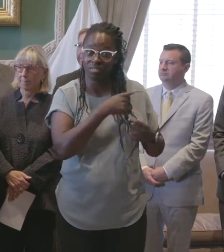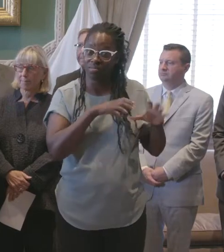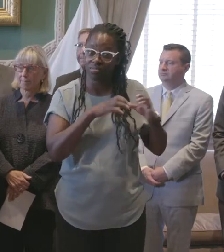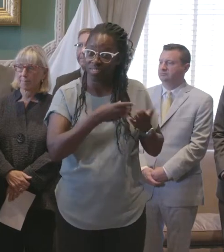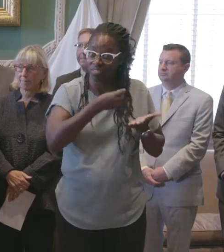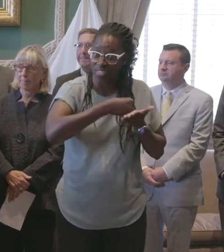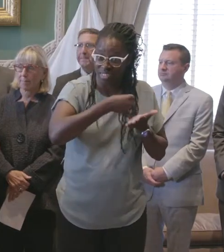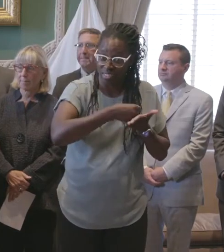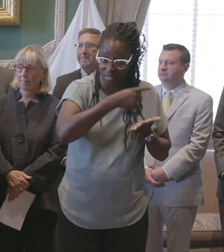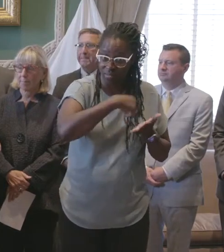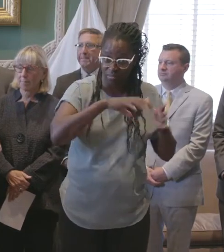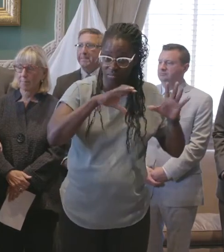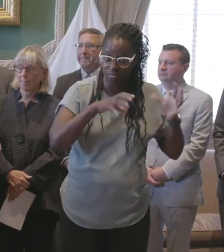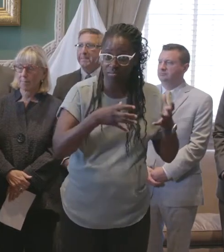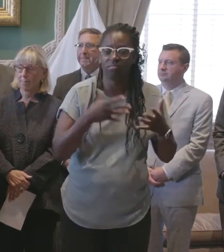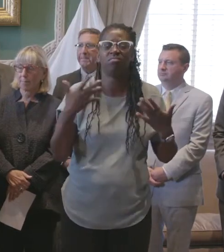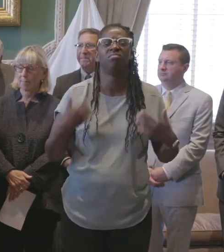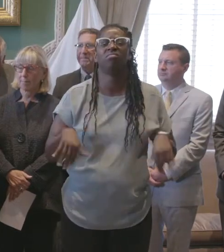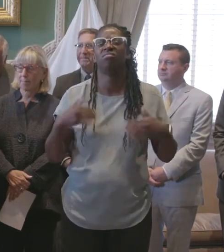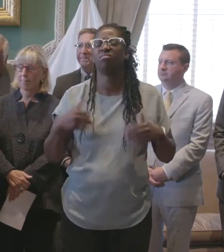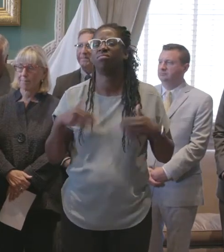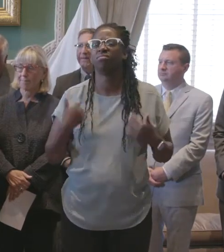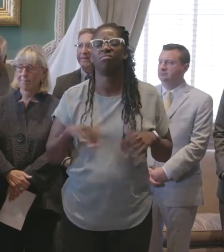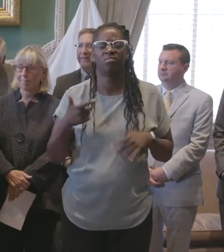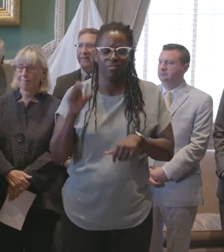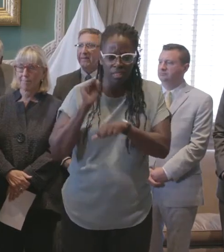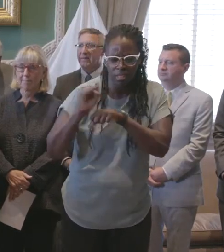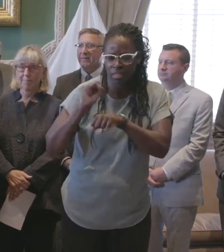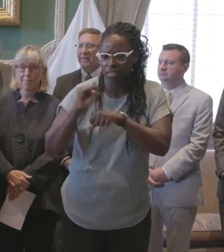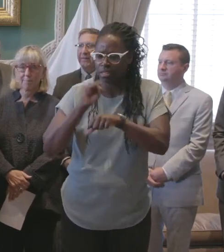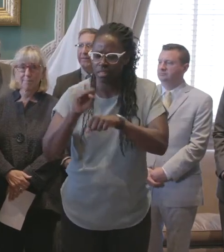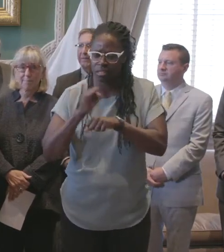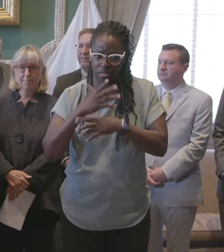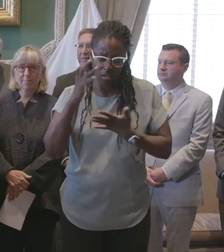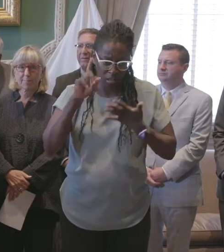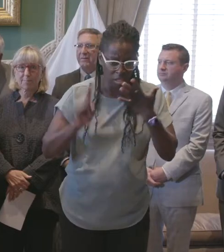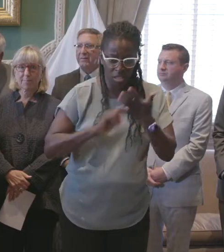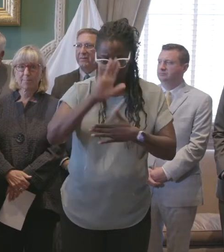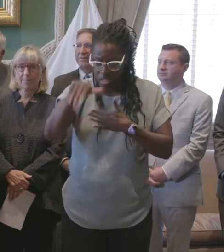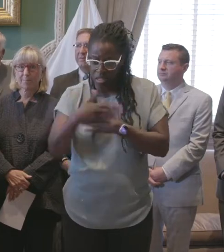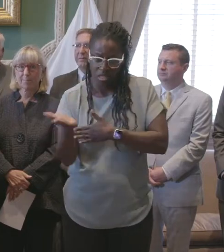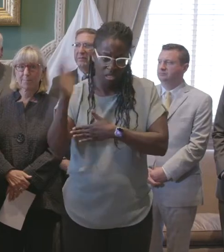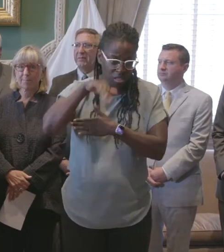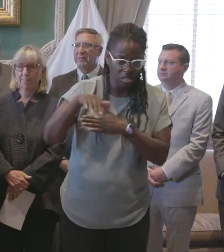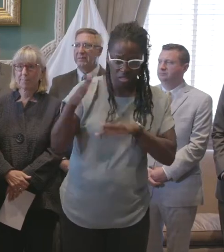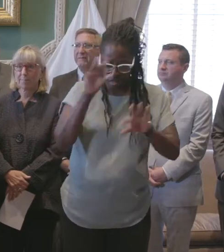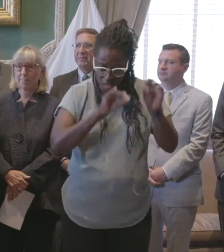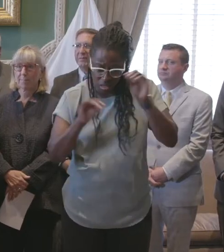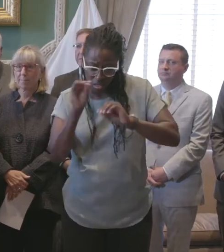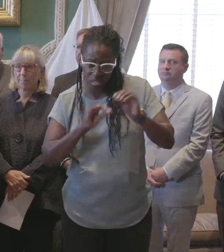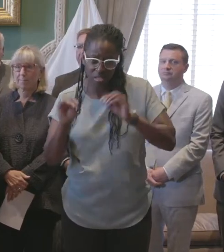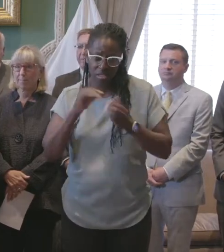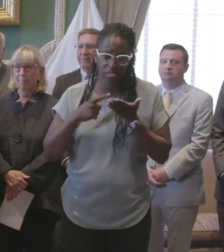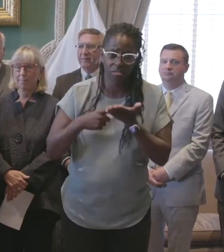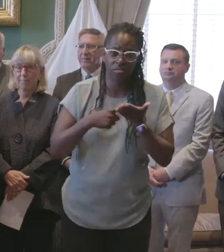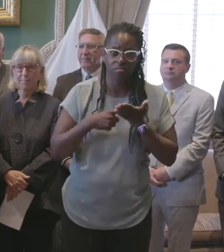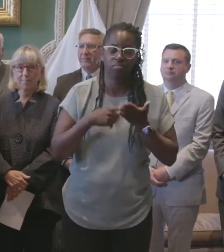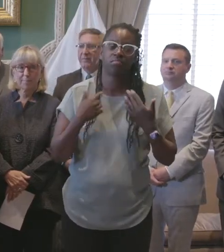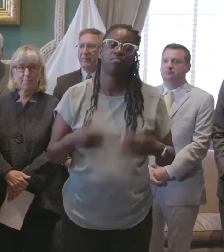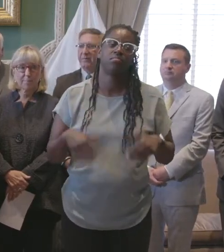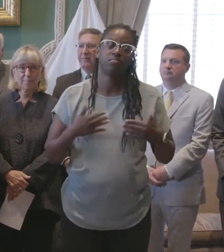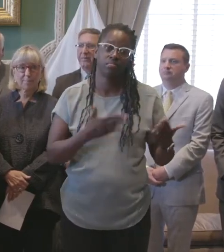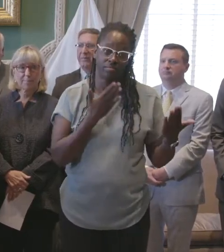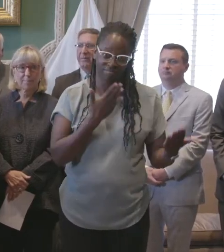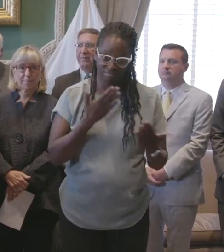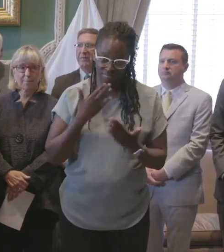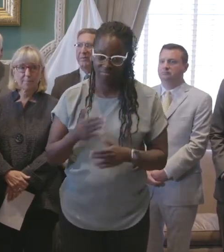process. I know it has meant working long hours and nights, and I'm grateful for you and all you've contributed in getting us to